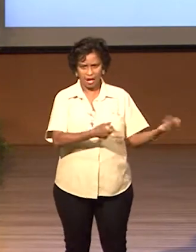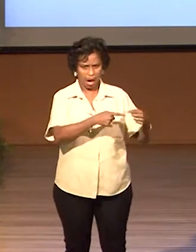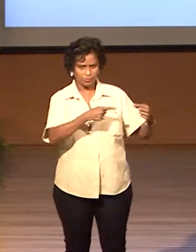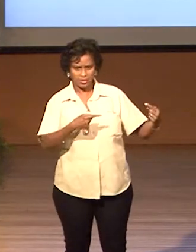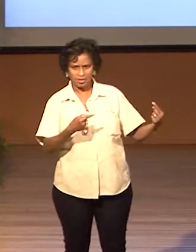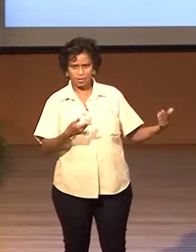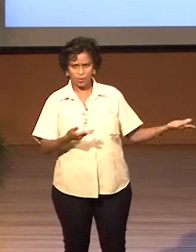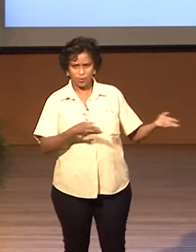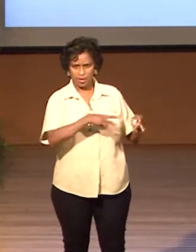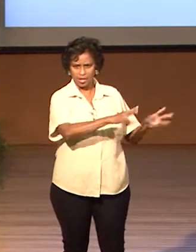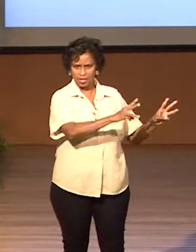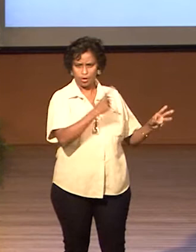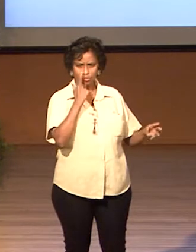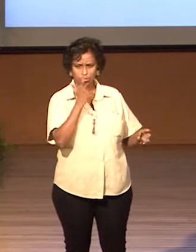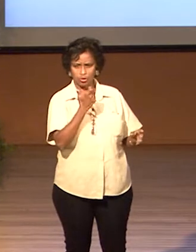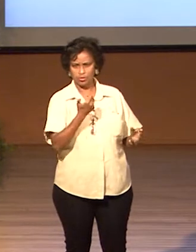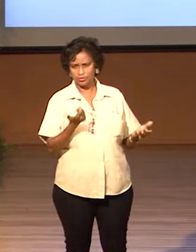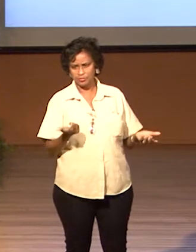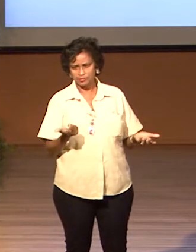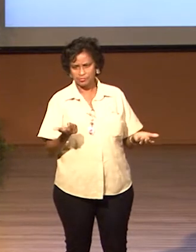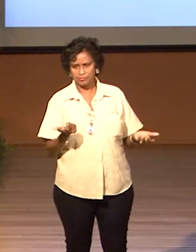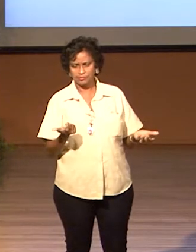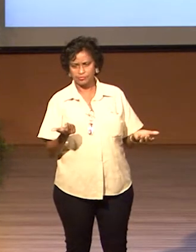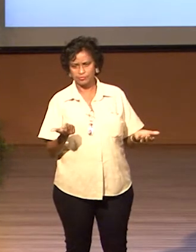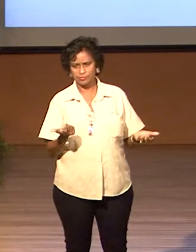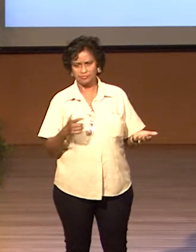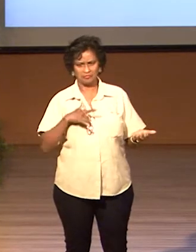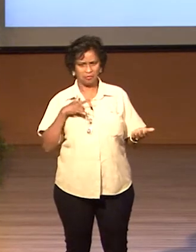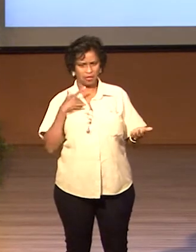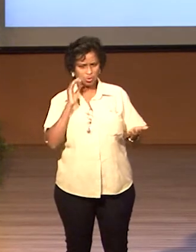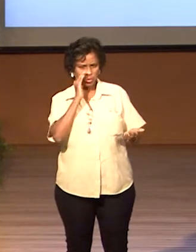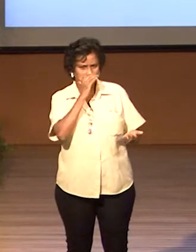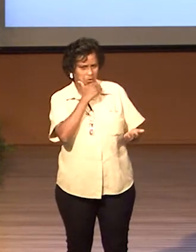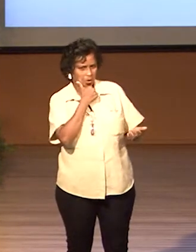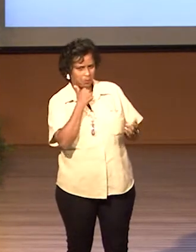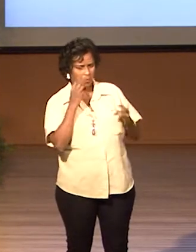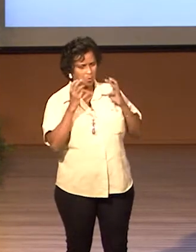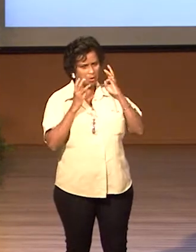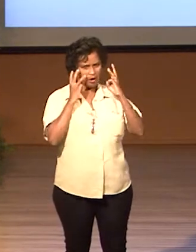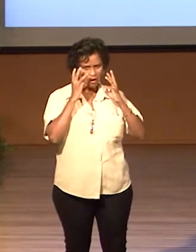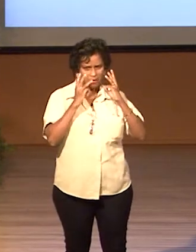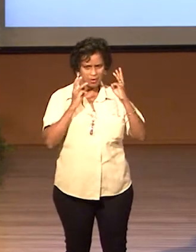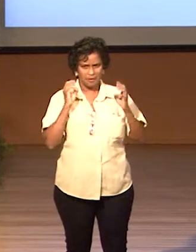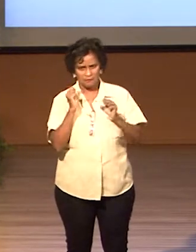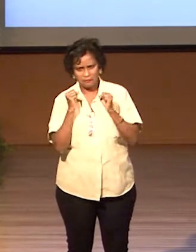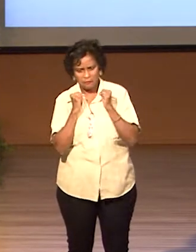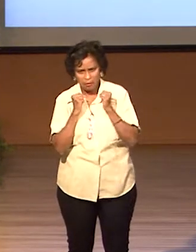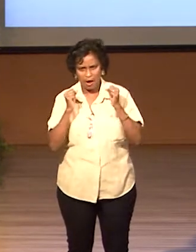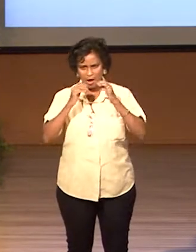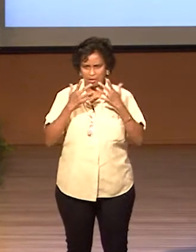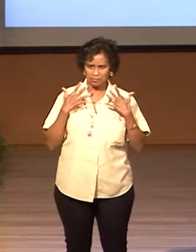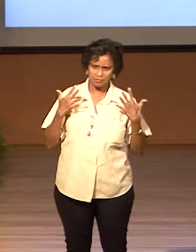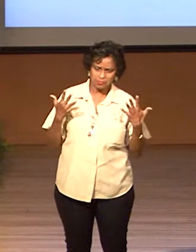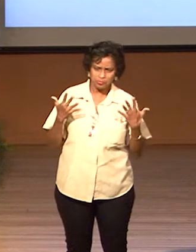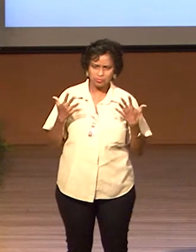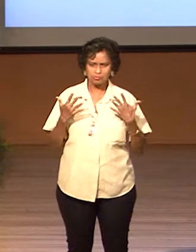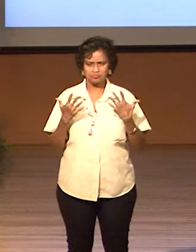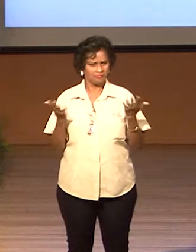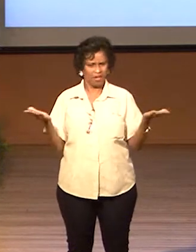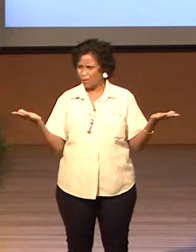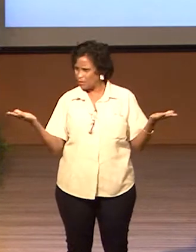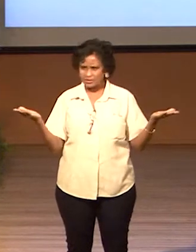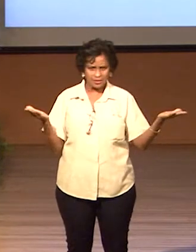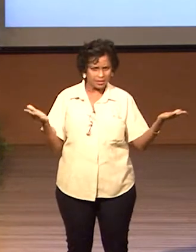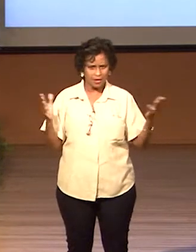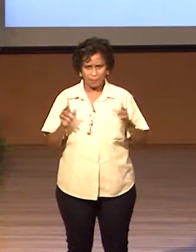the sense of being self-conscious and anxious, a fear of being embarrassed and humiliated. And that's an